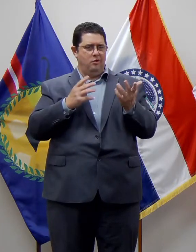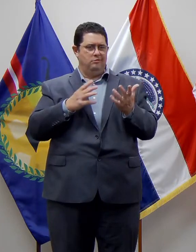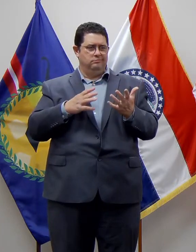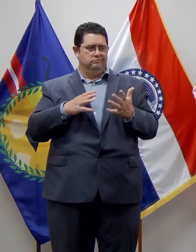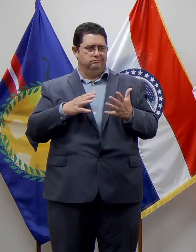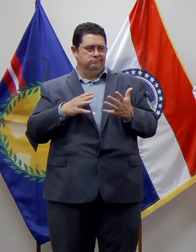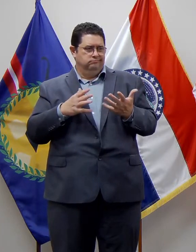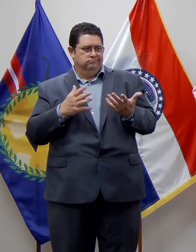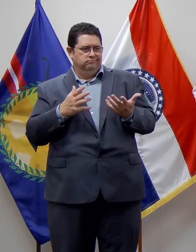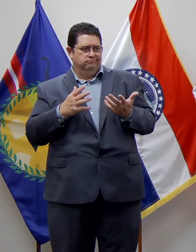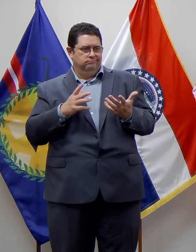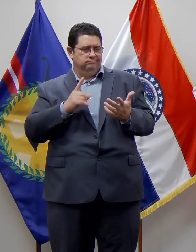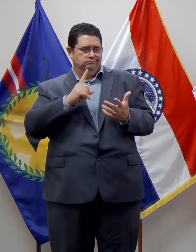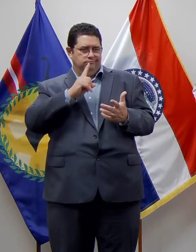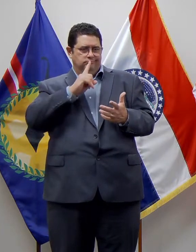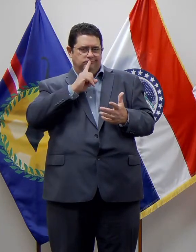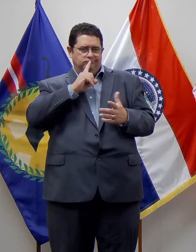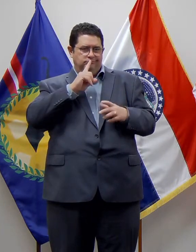response?